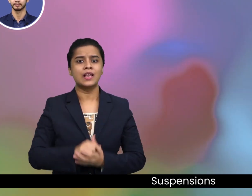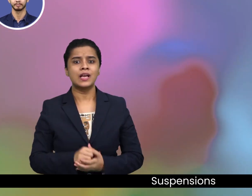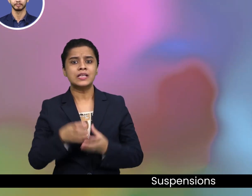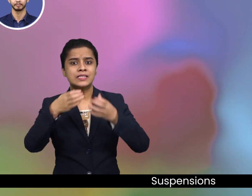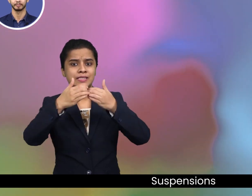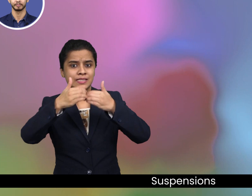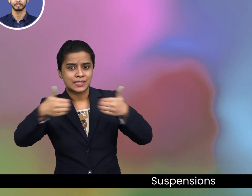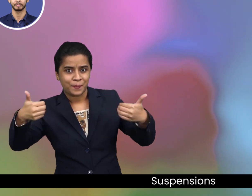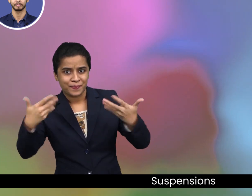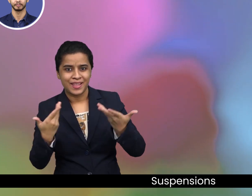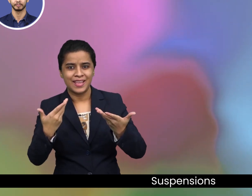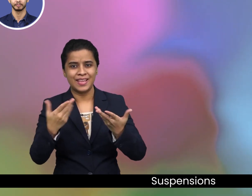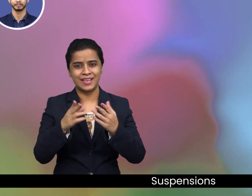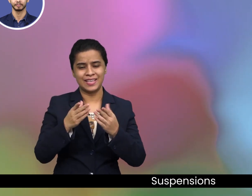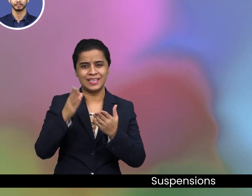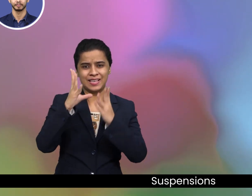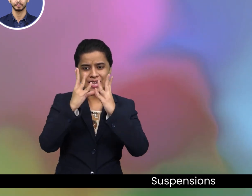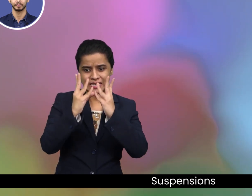suspensions.